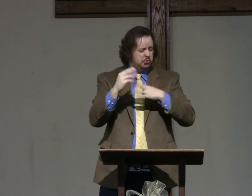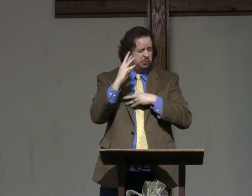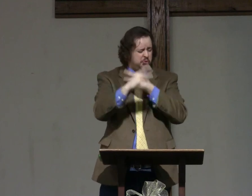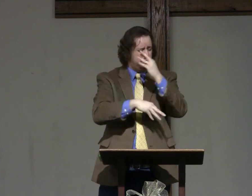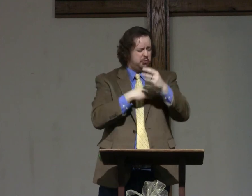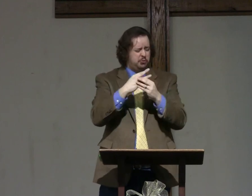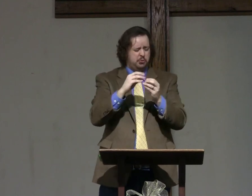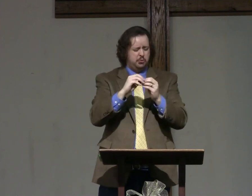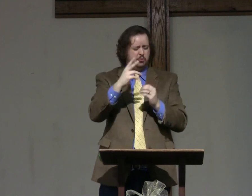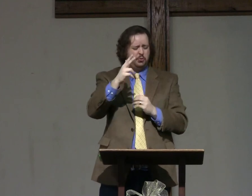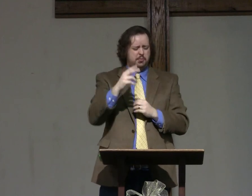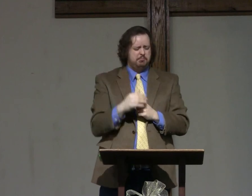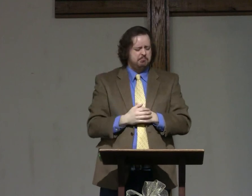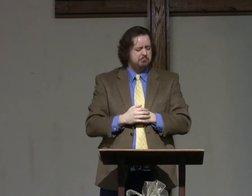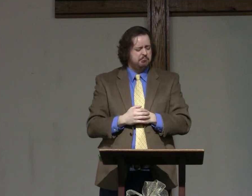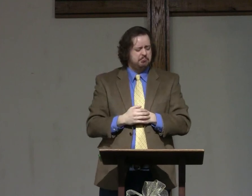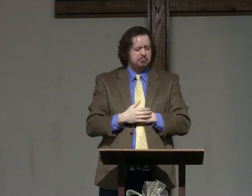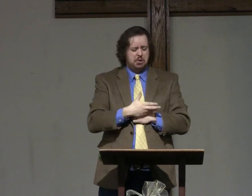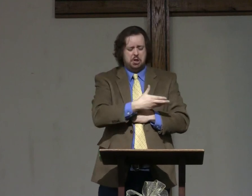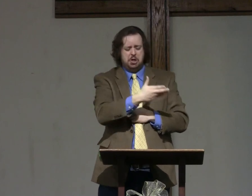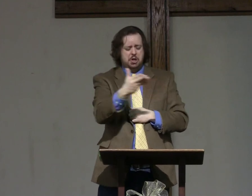Whether we're number one in the world or number two or three,